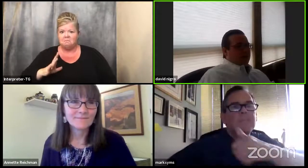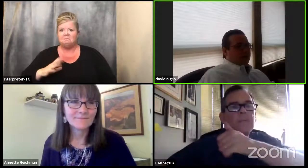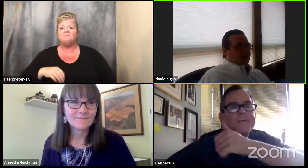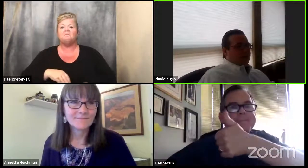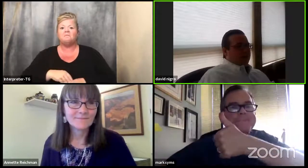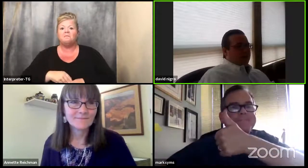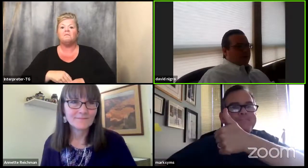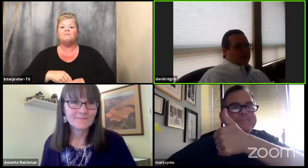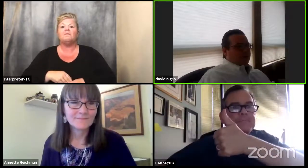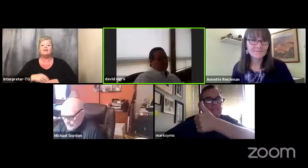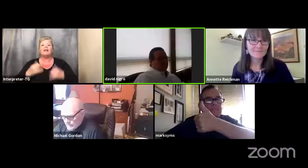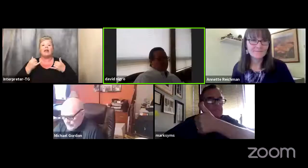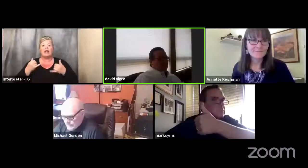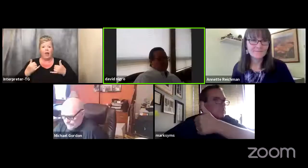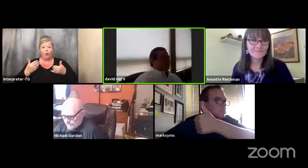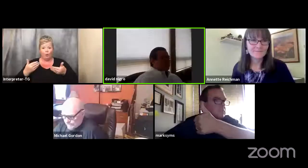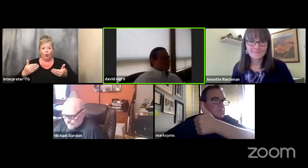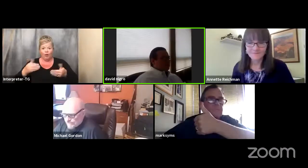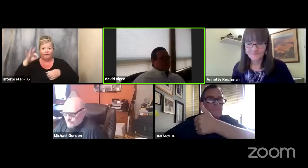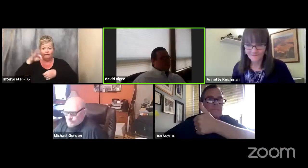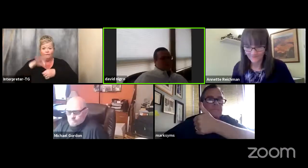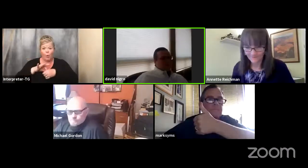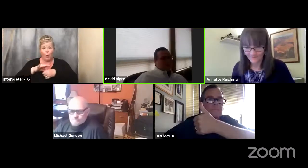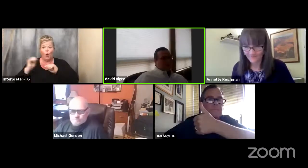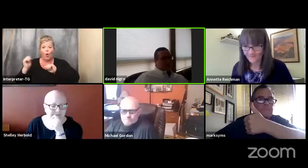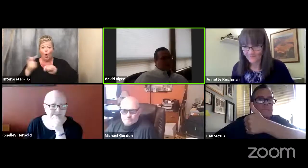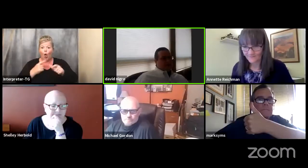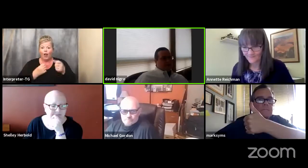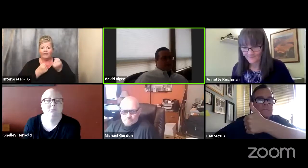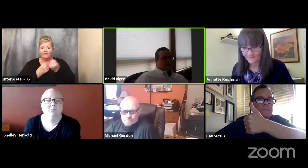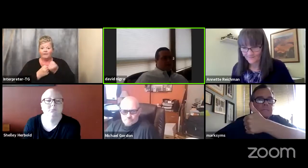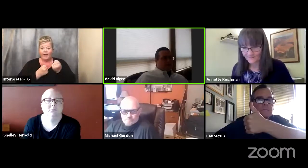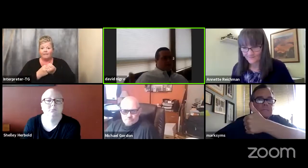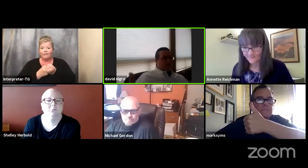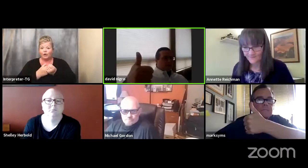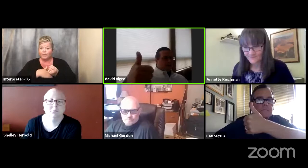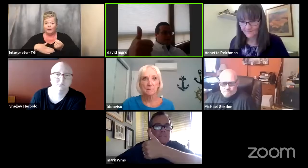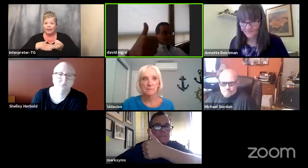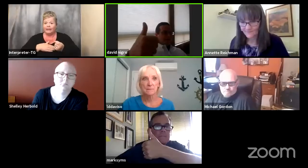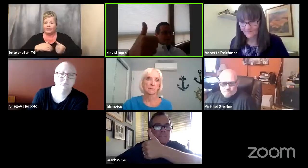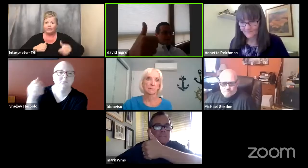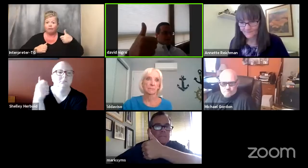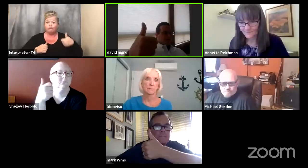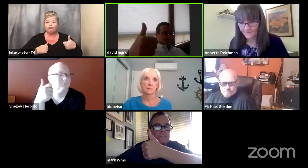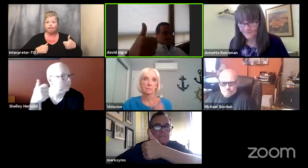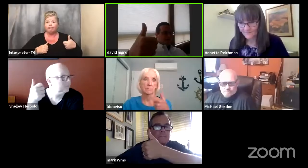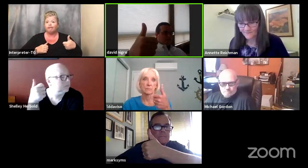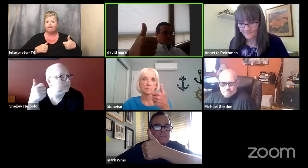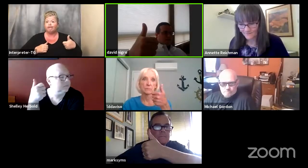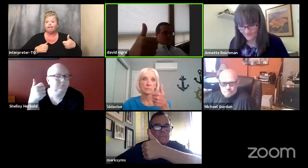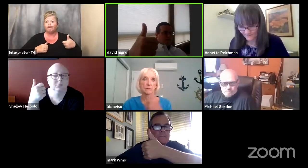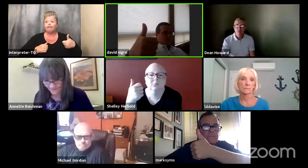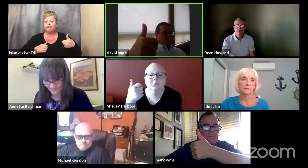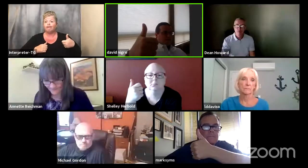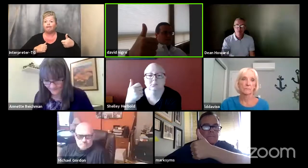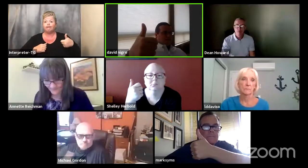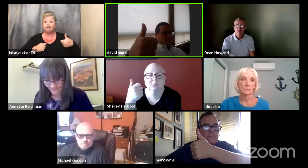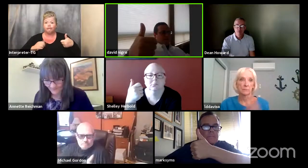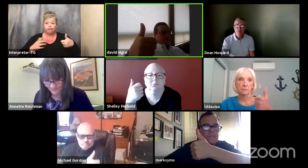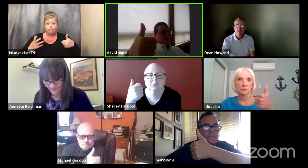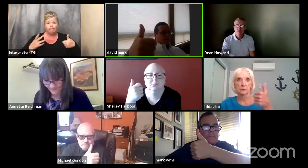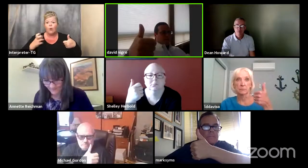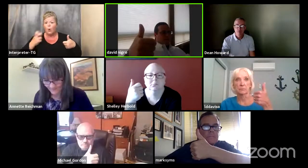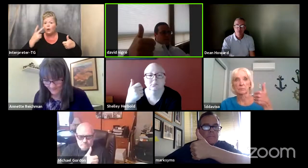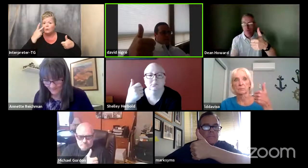Now we'll take a vote. All of those in favor, please say yes or make another indication. So I see